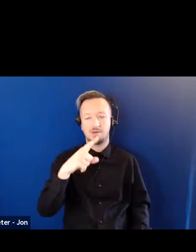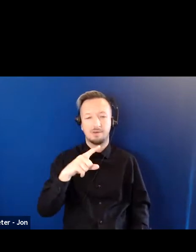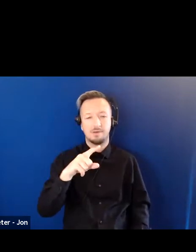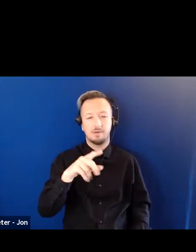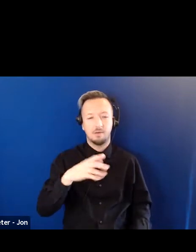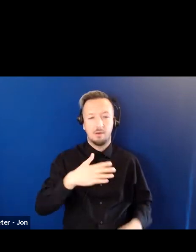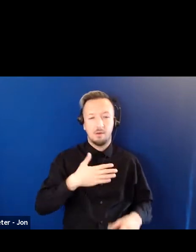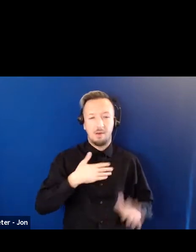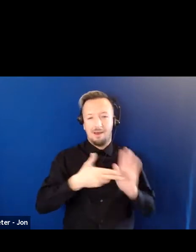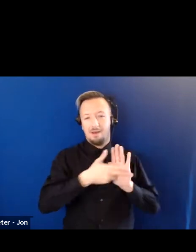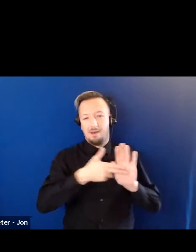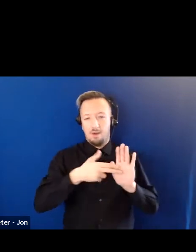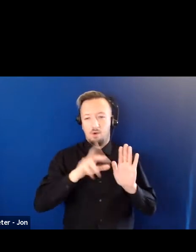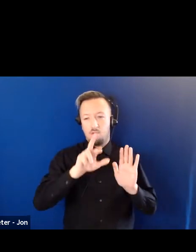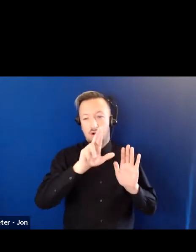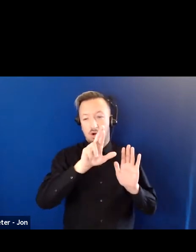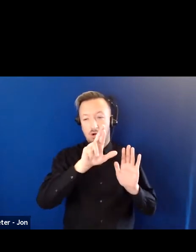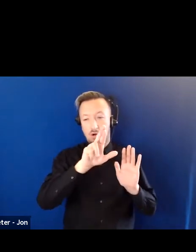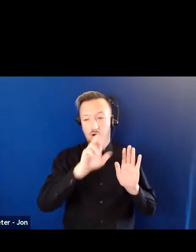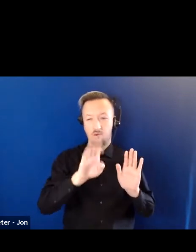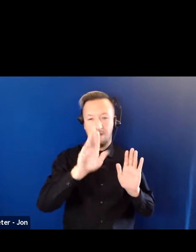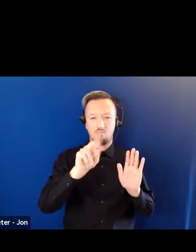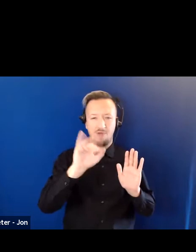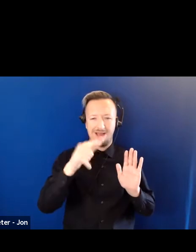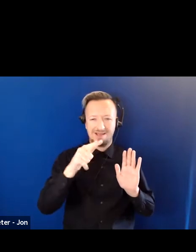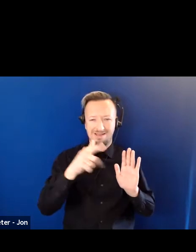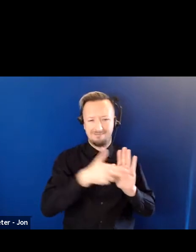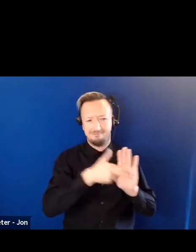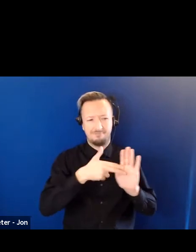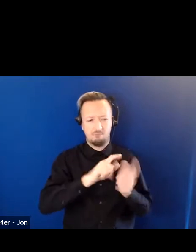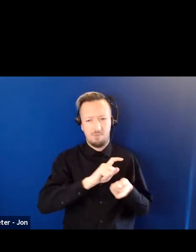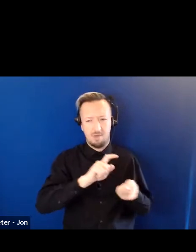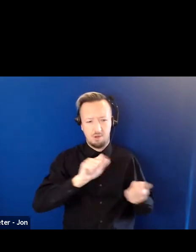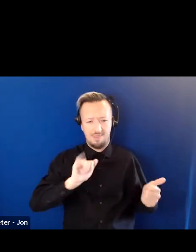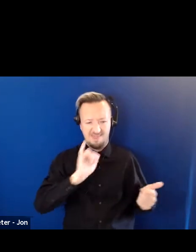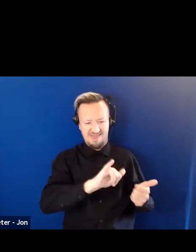I don't want to butcher your name, but the last name is Franklin.